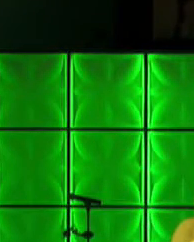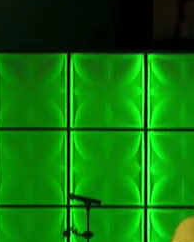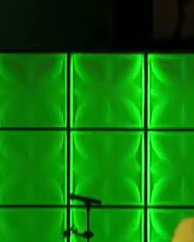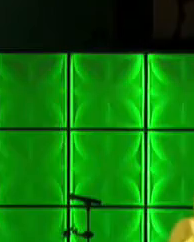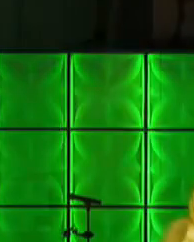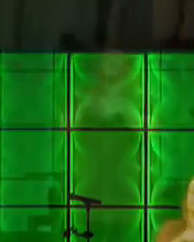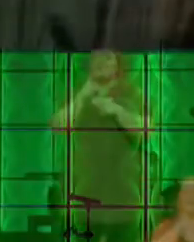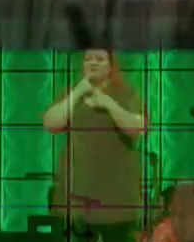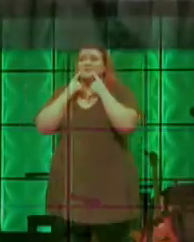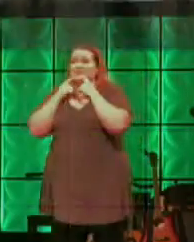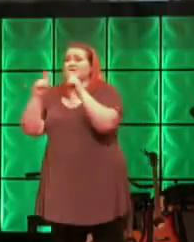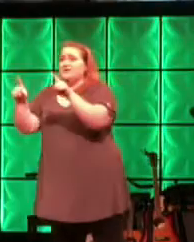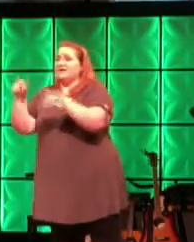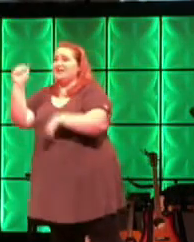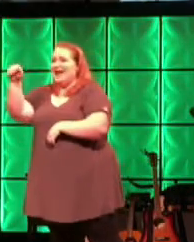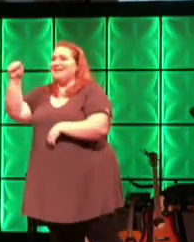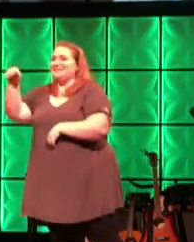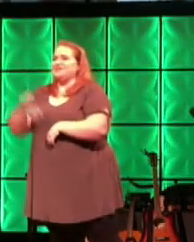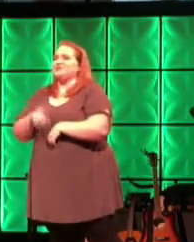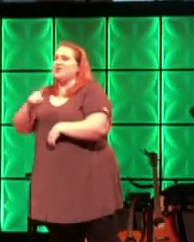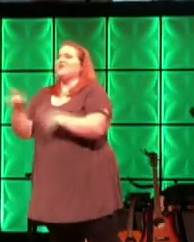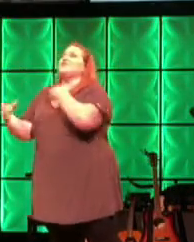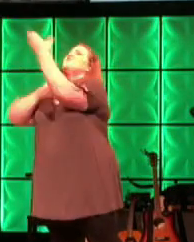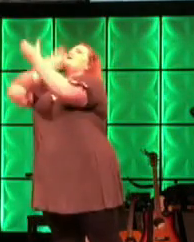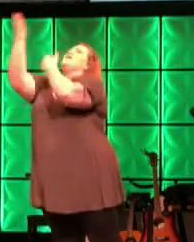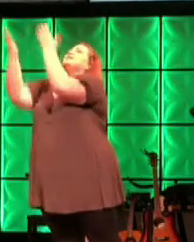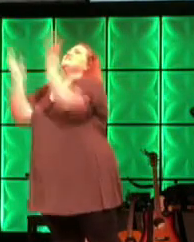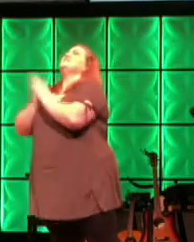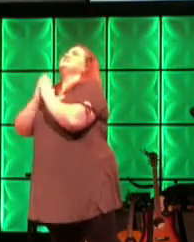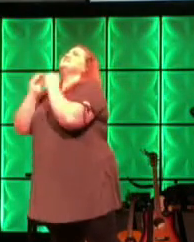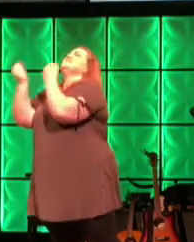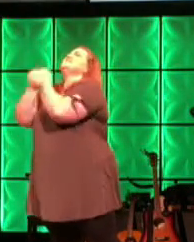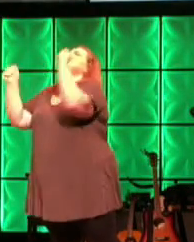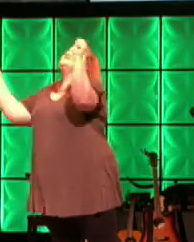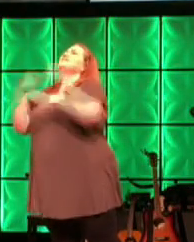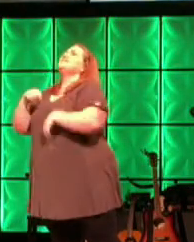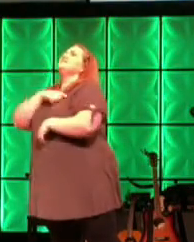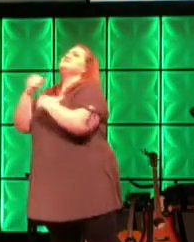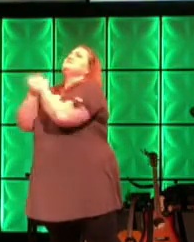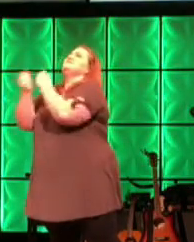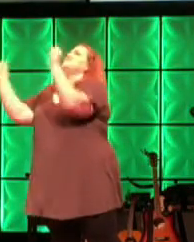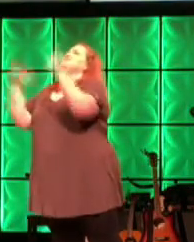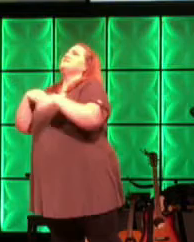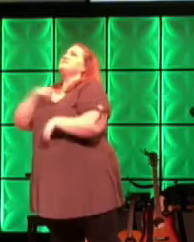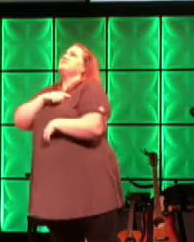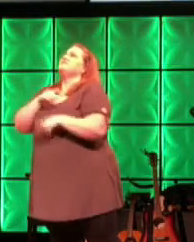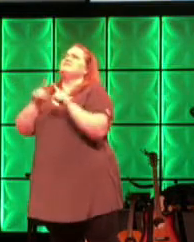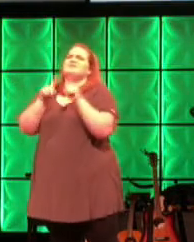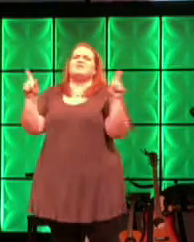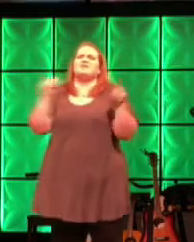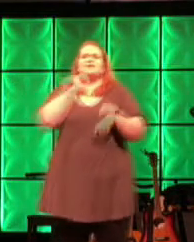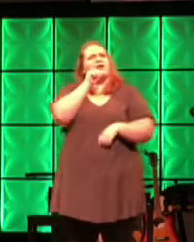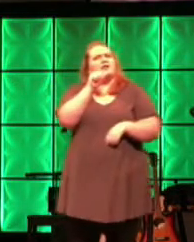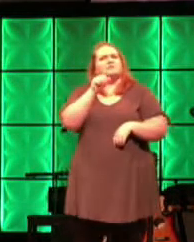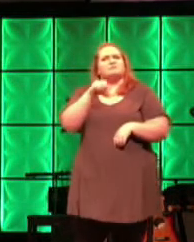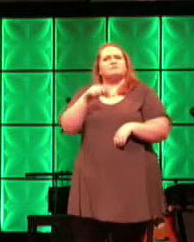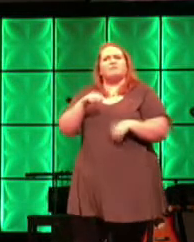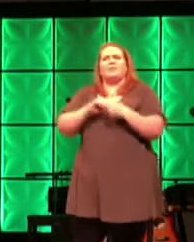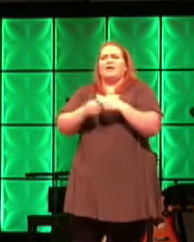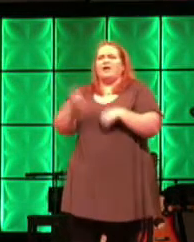Jesus would answer yes to their cry of "Save us, save us," but not in the way